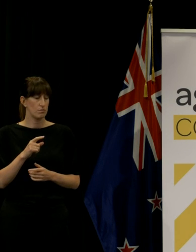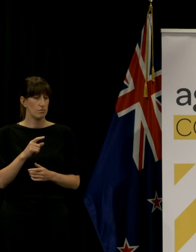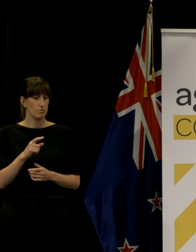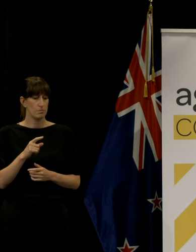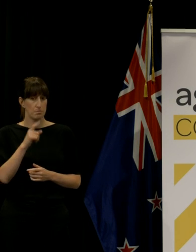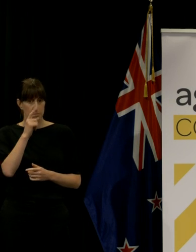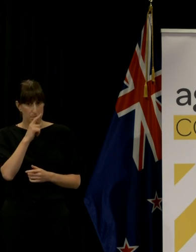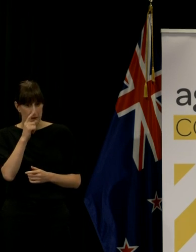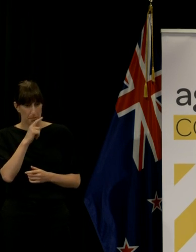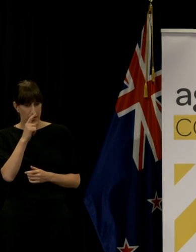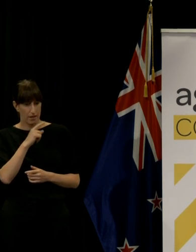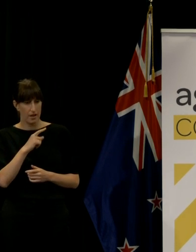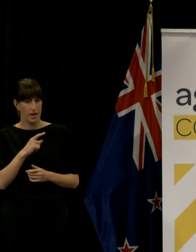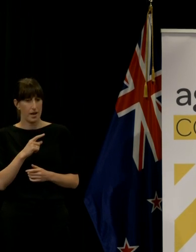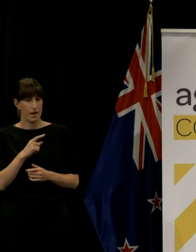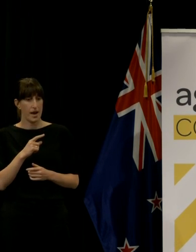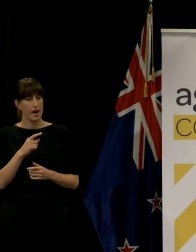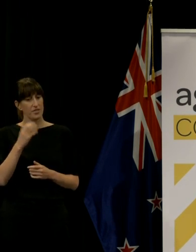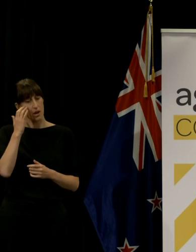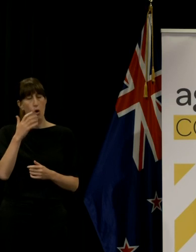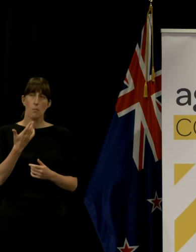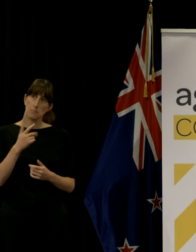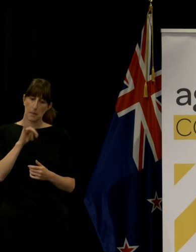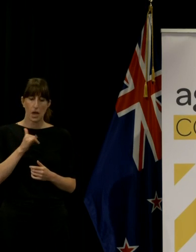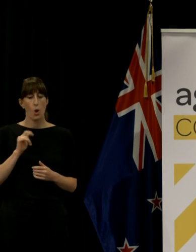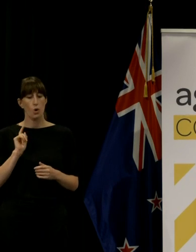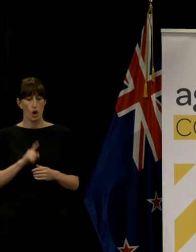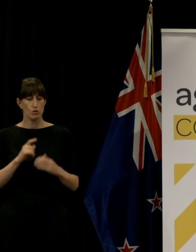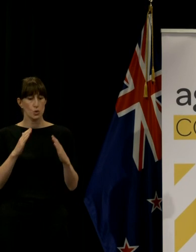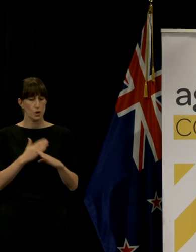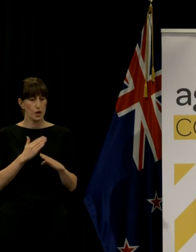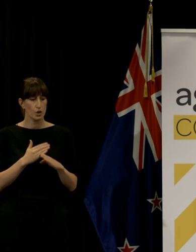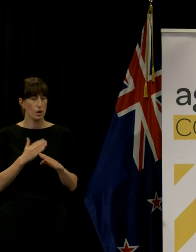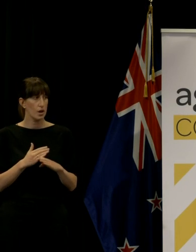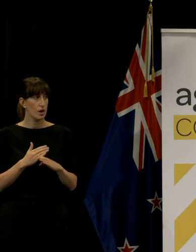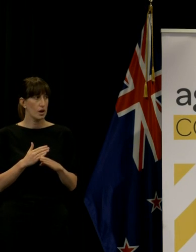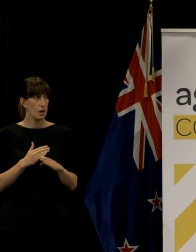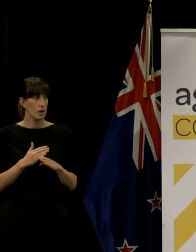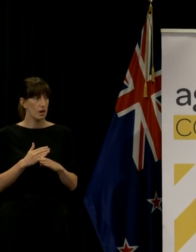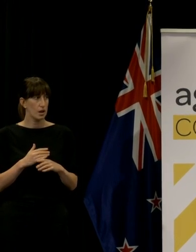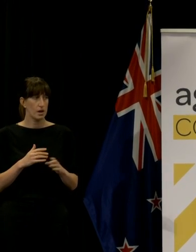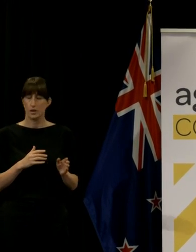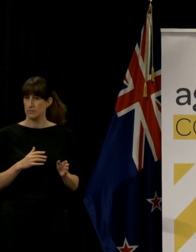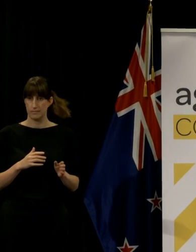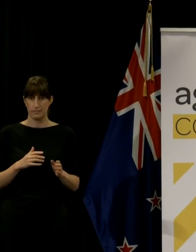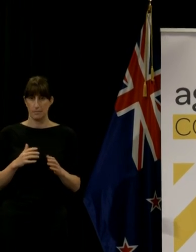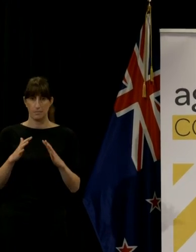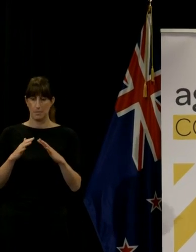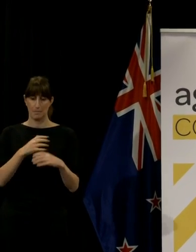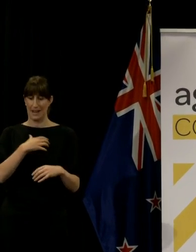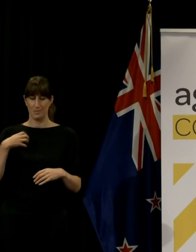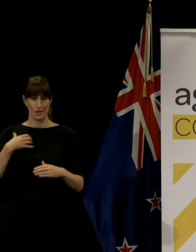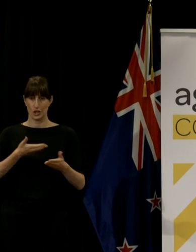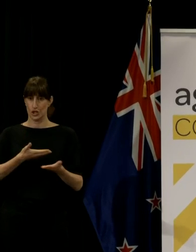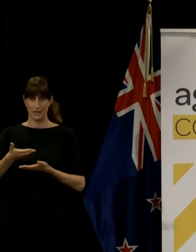think that it's inappropriate? And are you hearing anything that would suggest that that's happening? So the public service has an extraordinarily